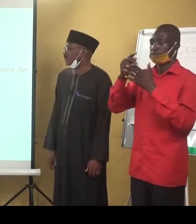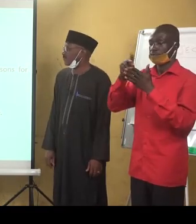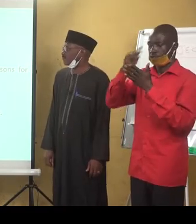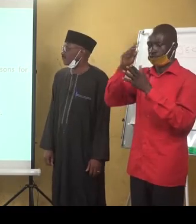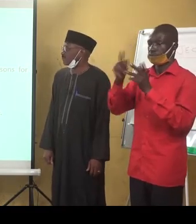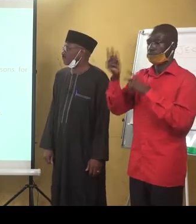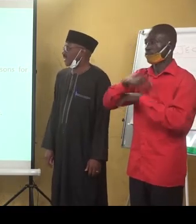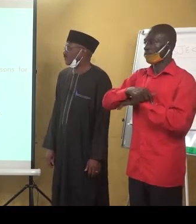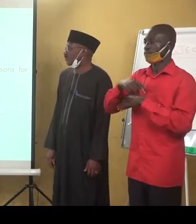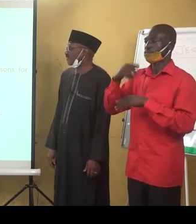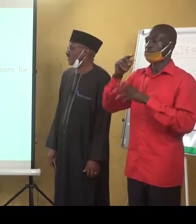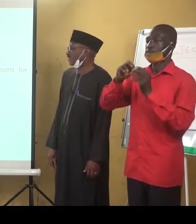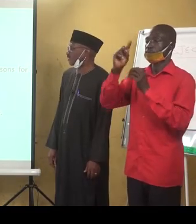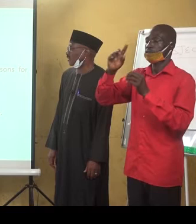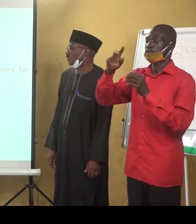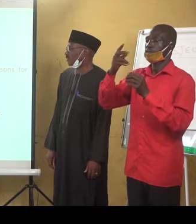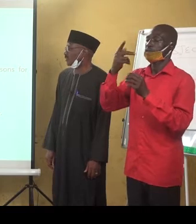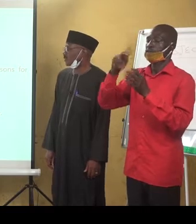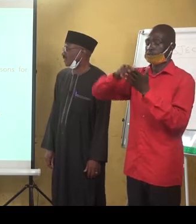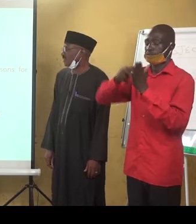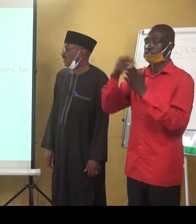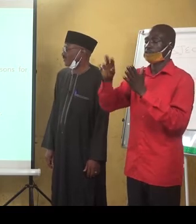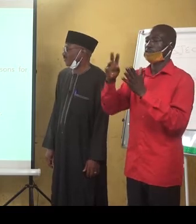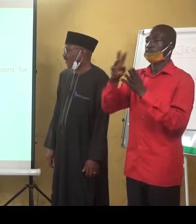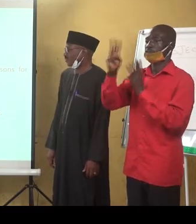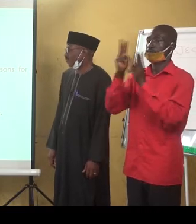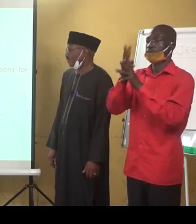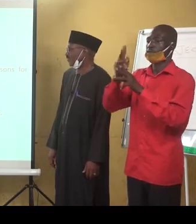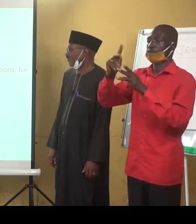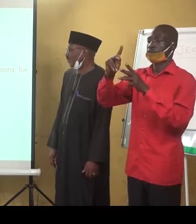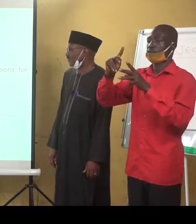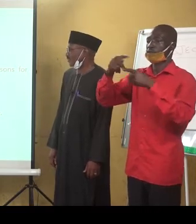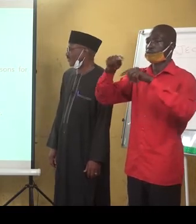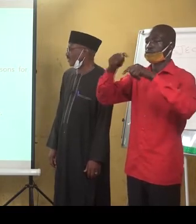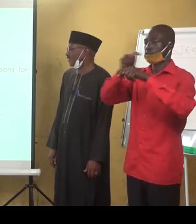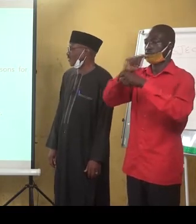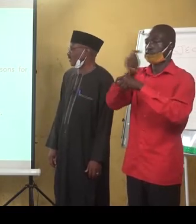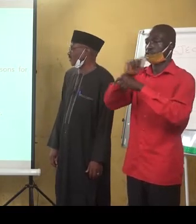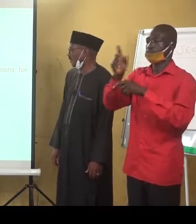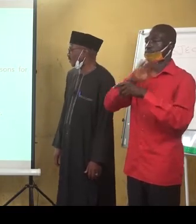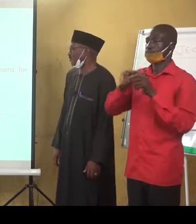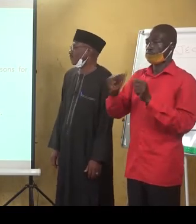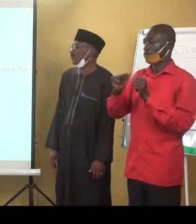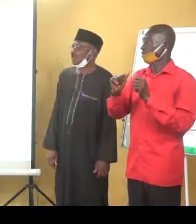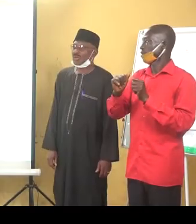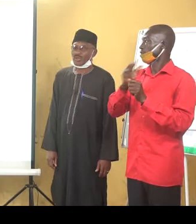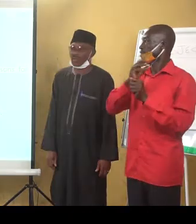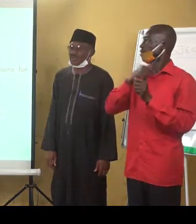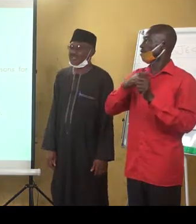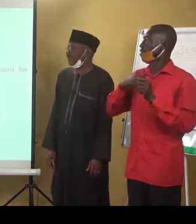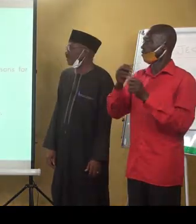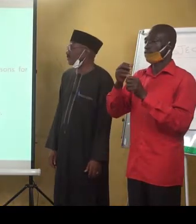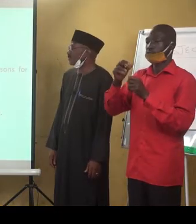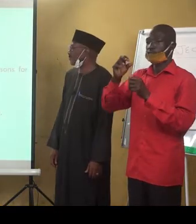trade, types of international trade, factors influencing international trade,